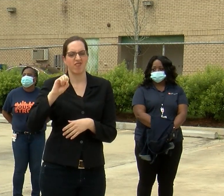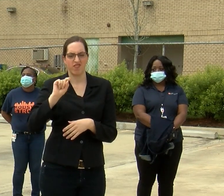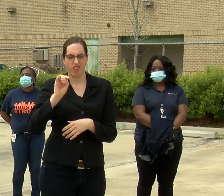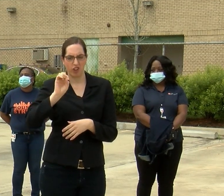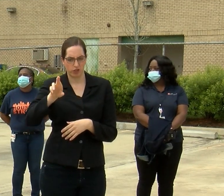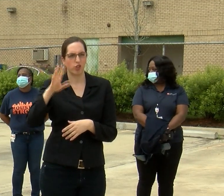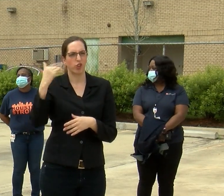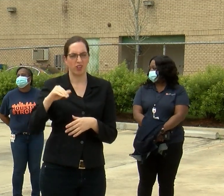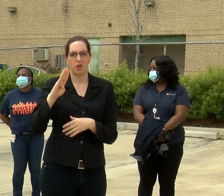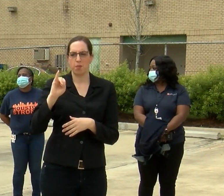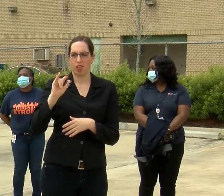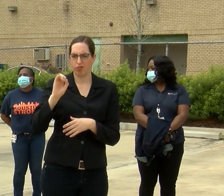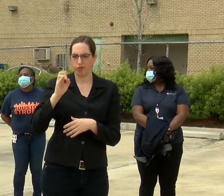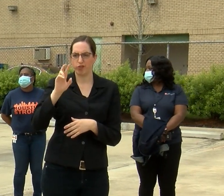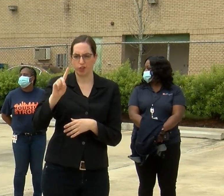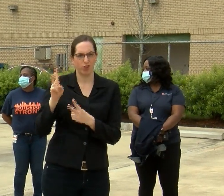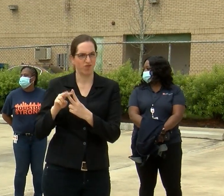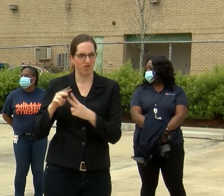Blifford is also here. Are you both?